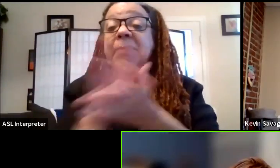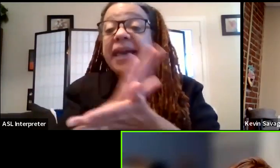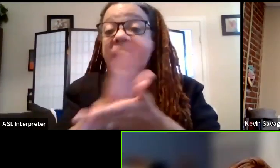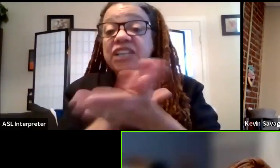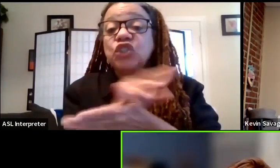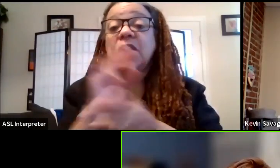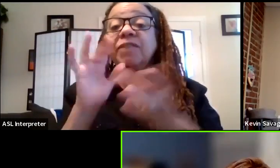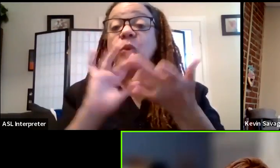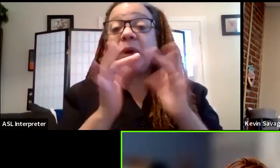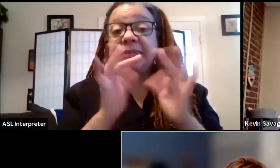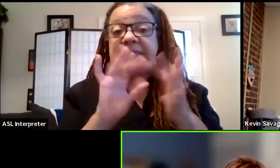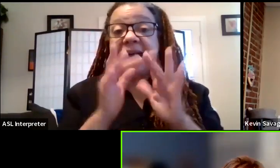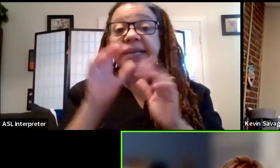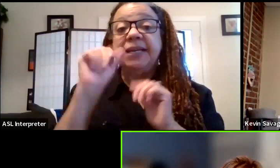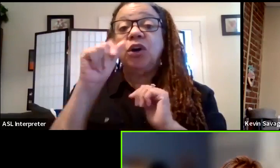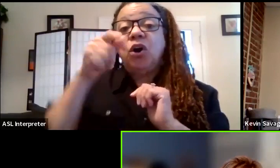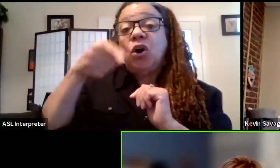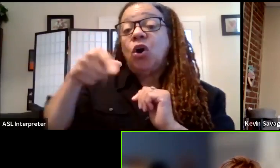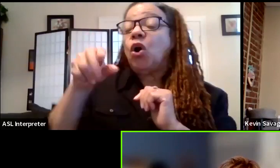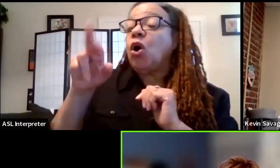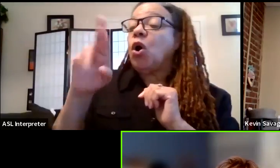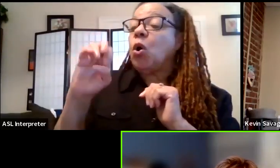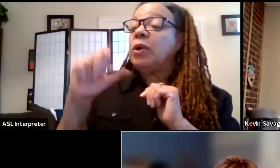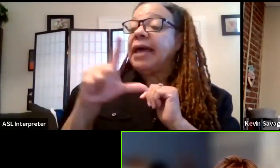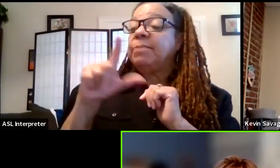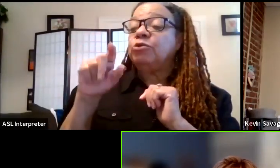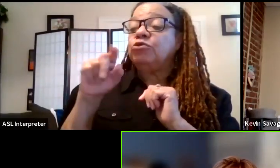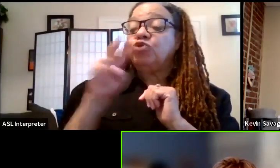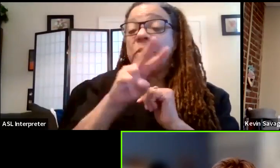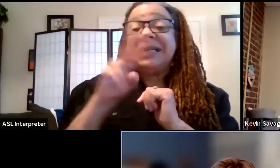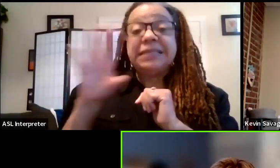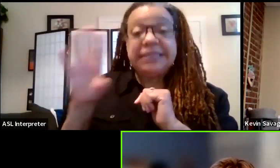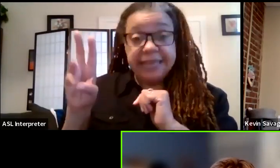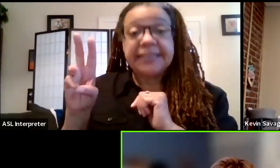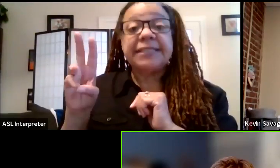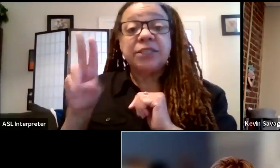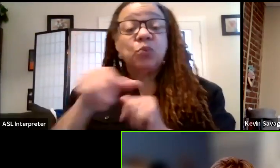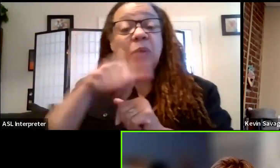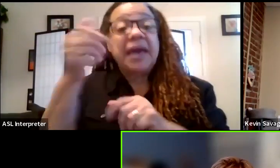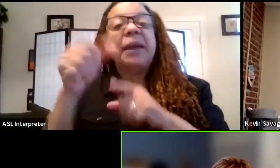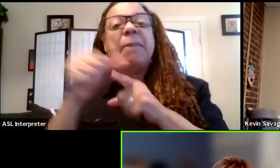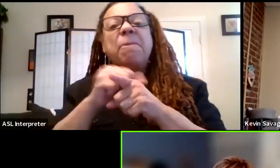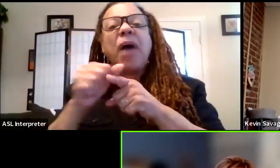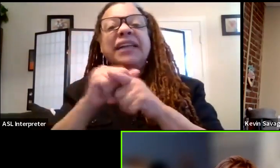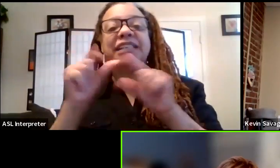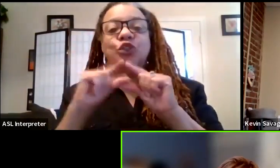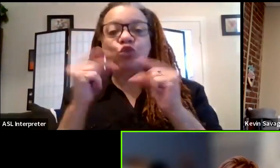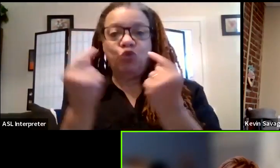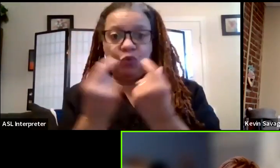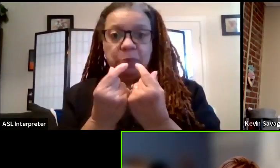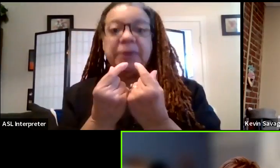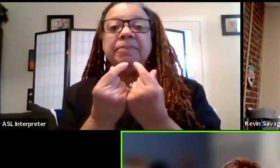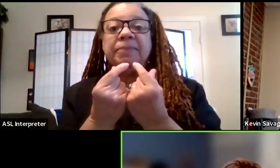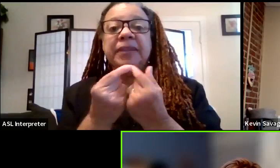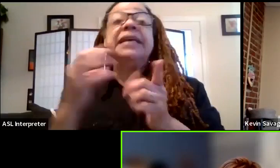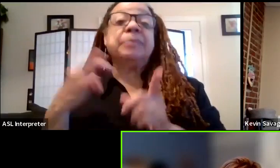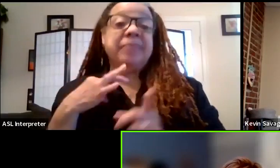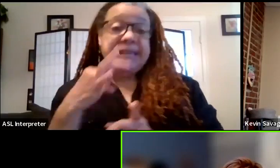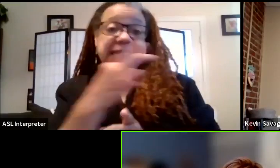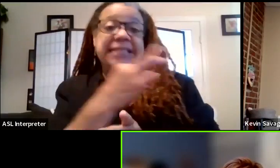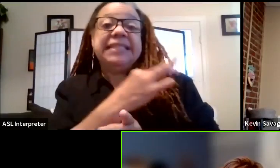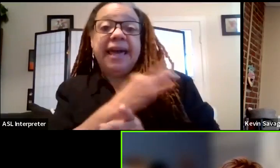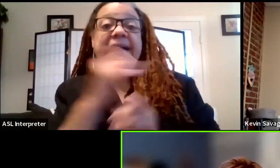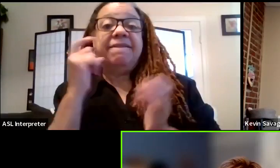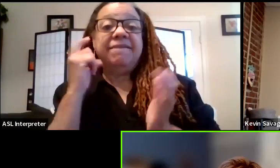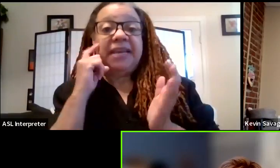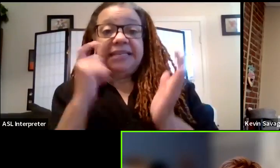On April 26th, we held the quarterly meeting of our Transition Community of Practice group, which is comprised of staff identified as